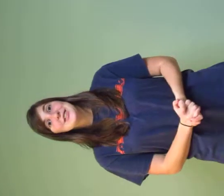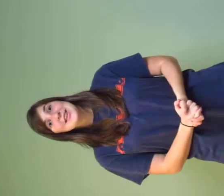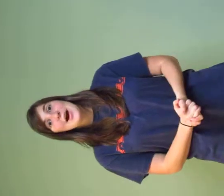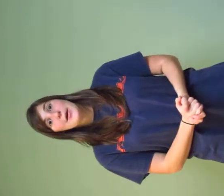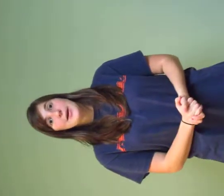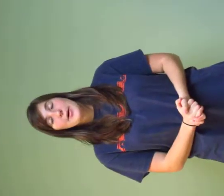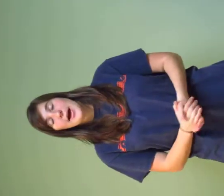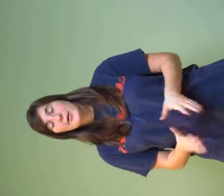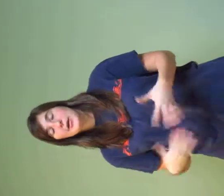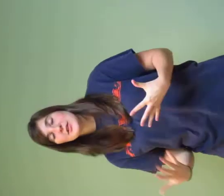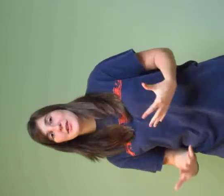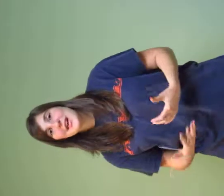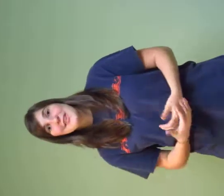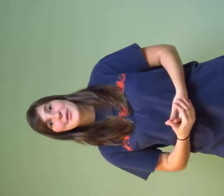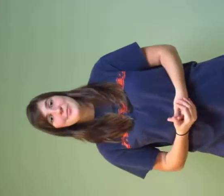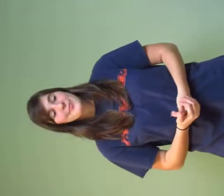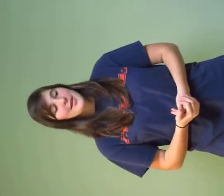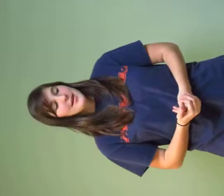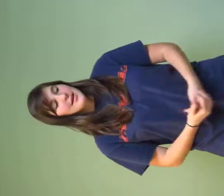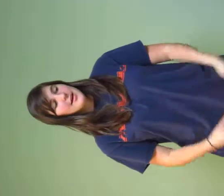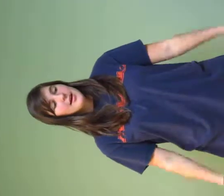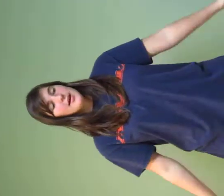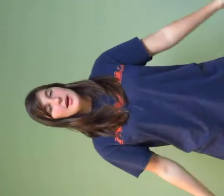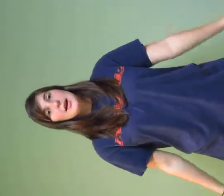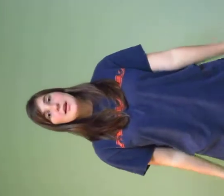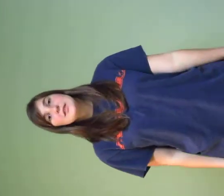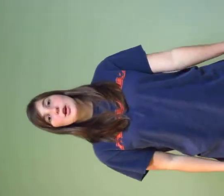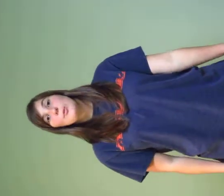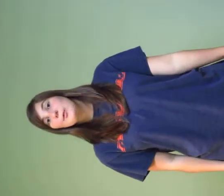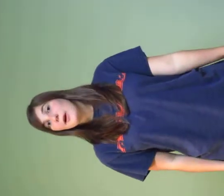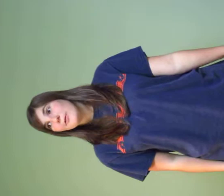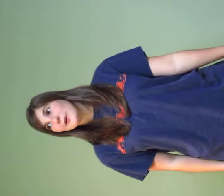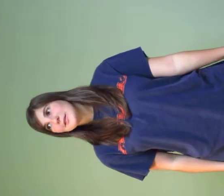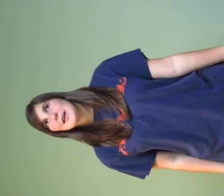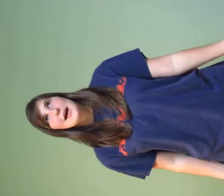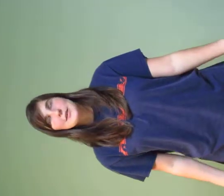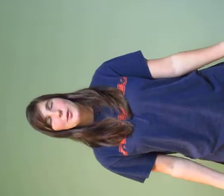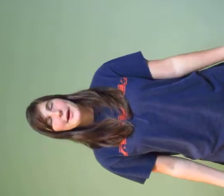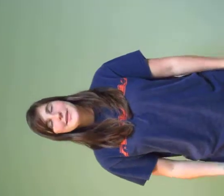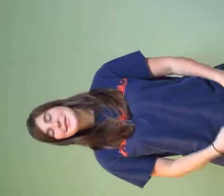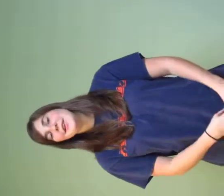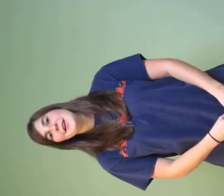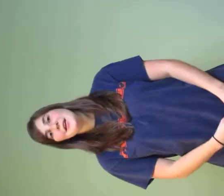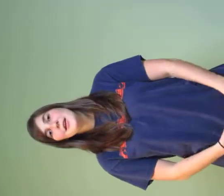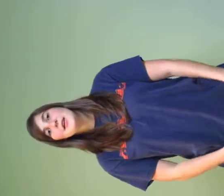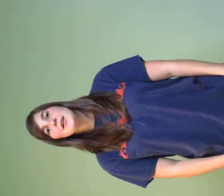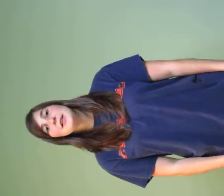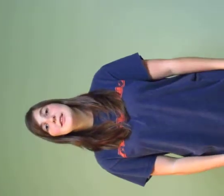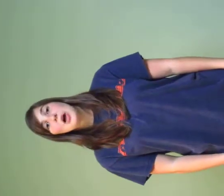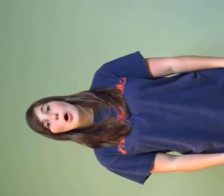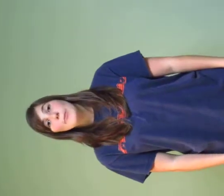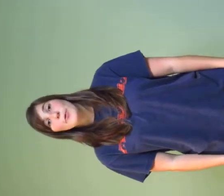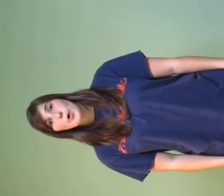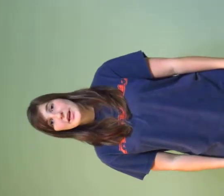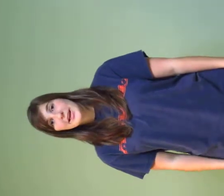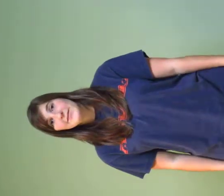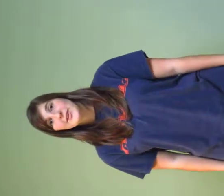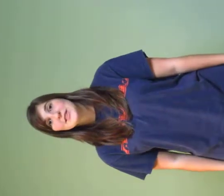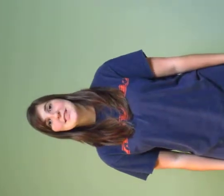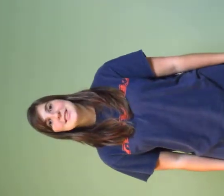see how it looks all together. Start with the reference, as always. Psalm 40, verses